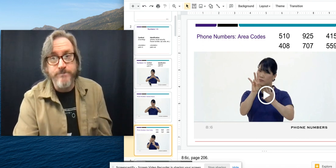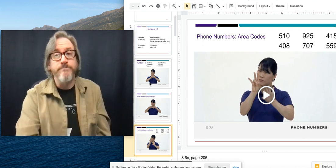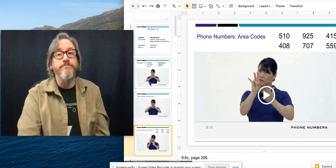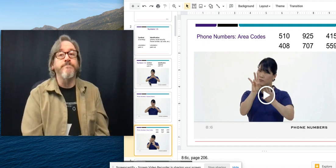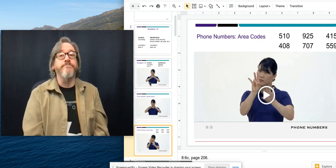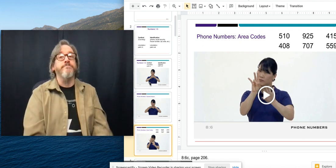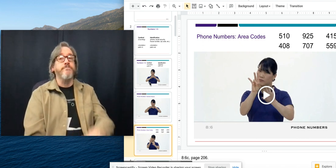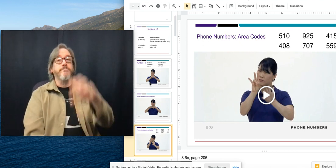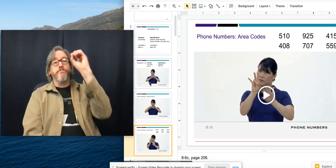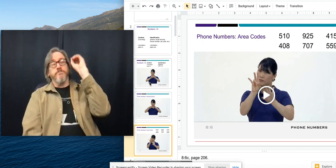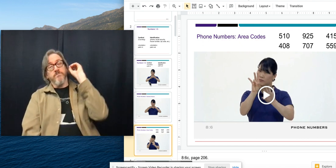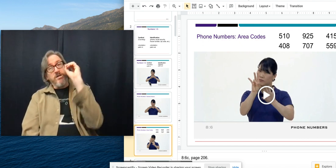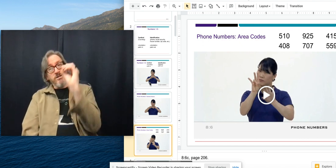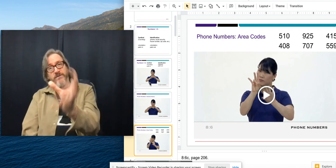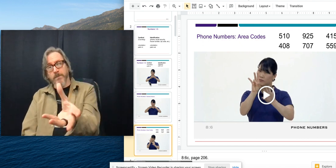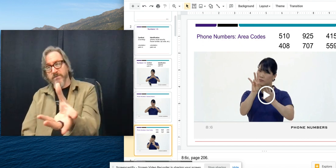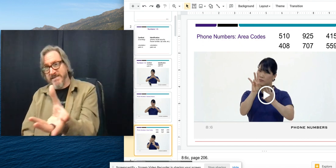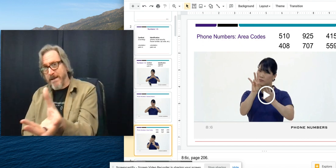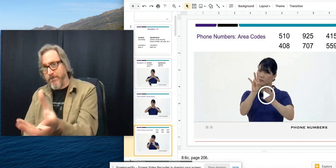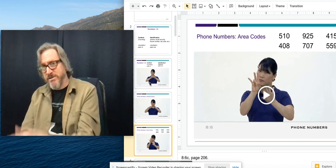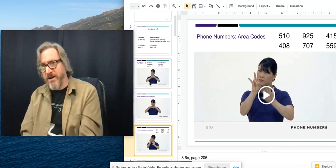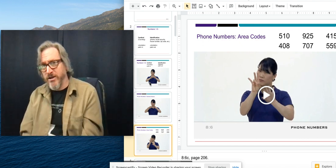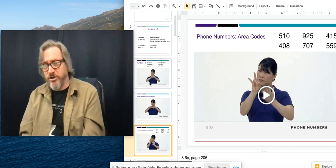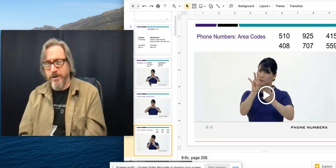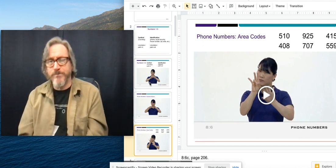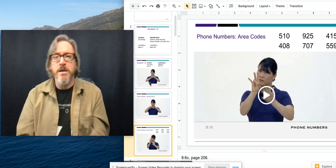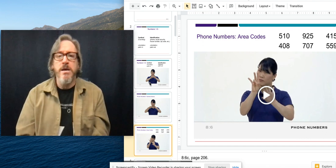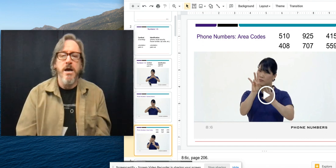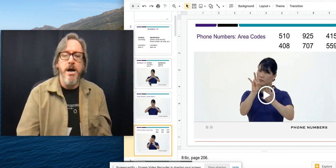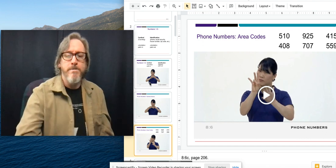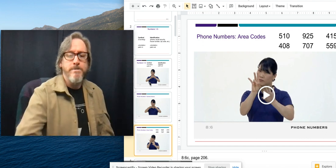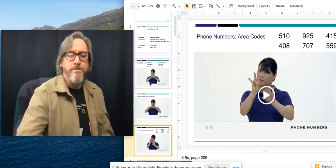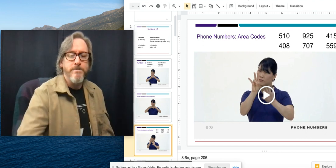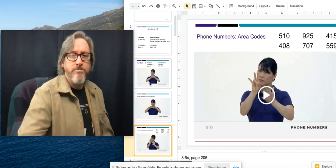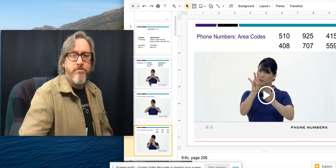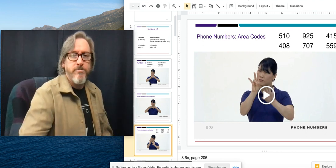codes. Give a couple of examples of how you do it.